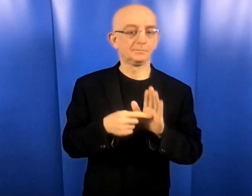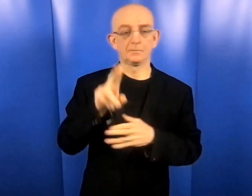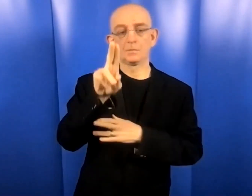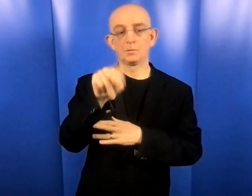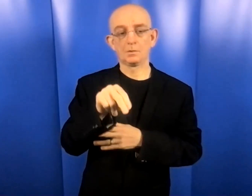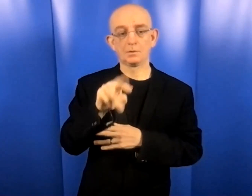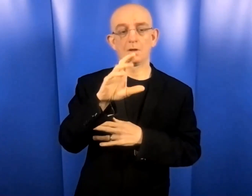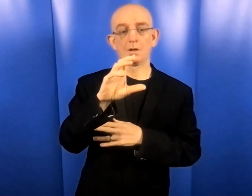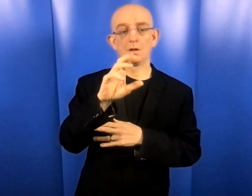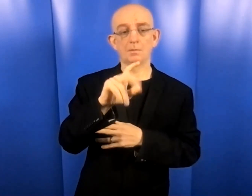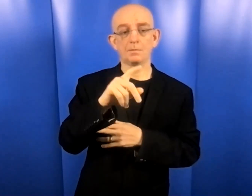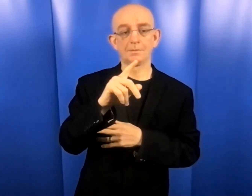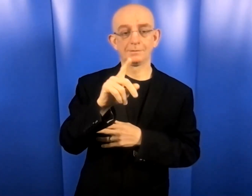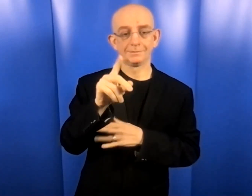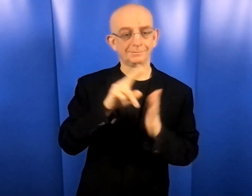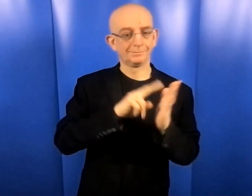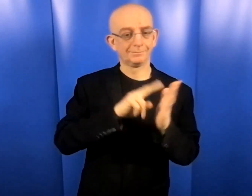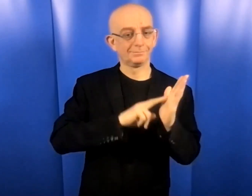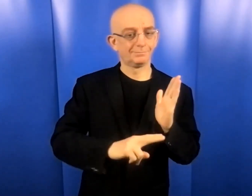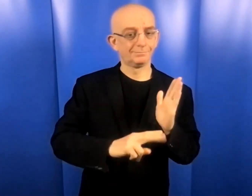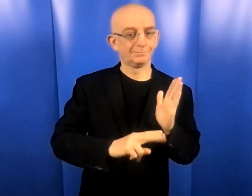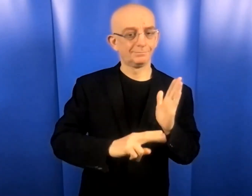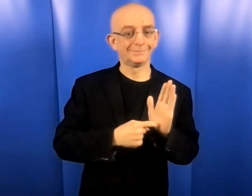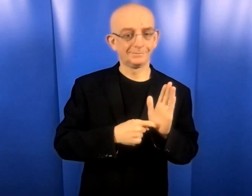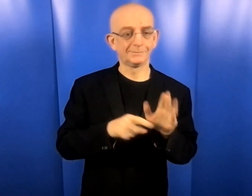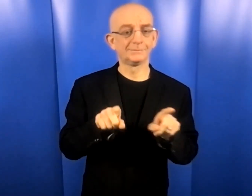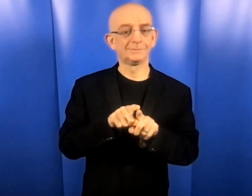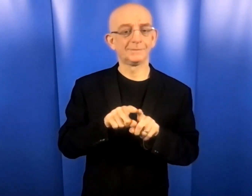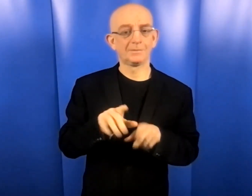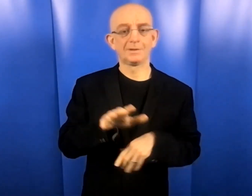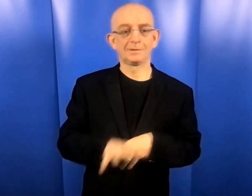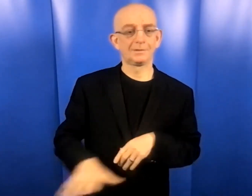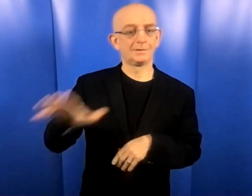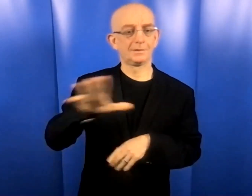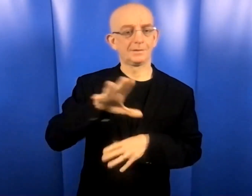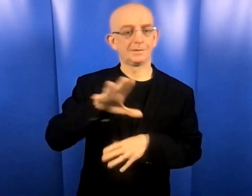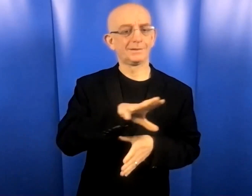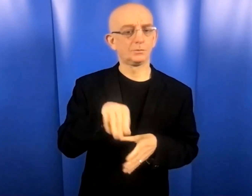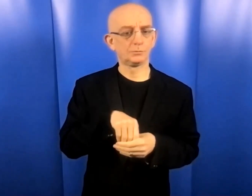National Disability Inclusion Policy, and also the inclusive